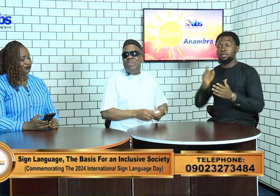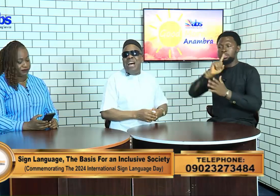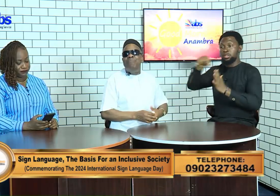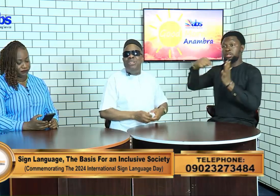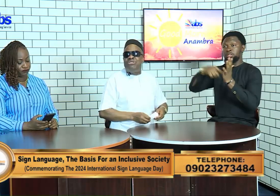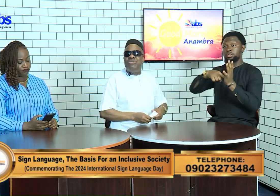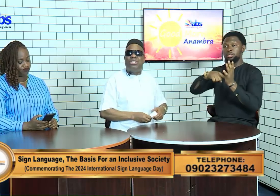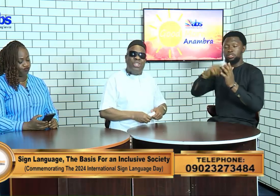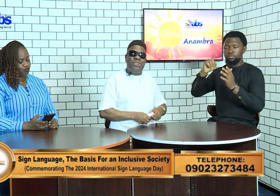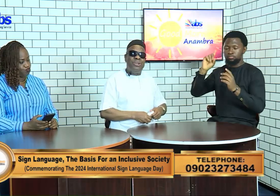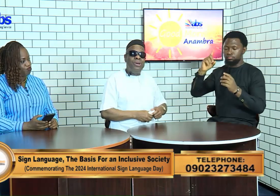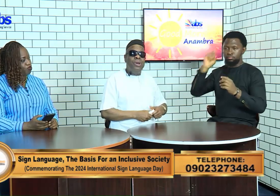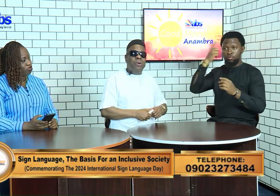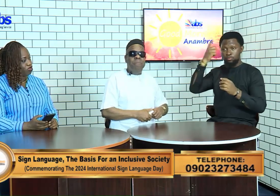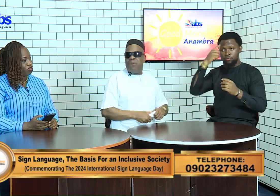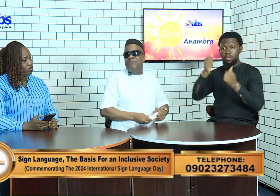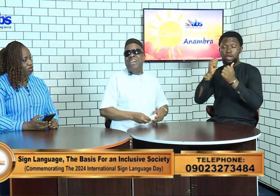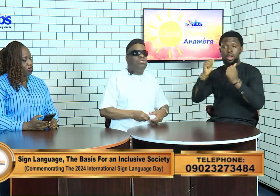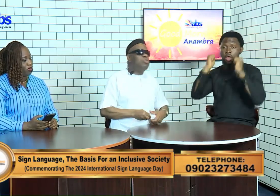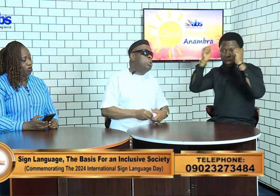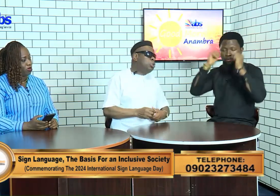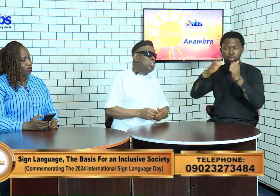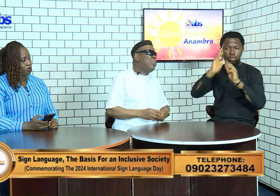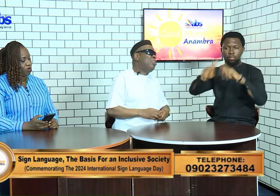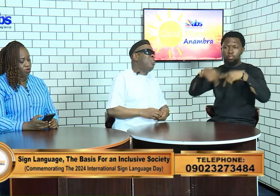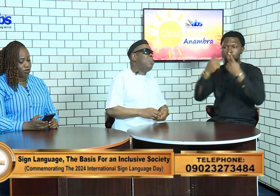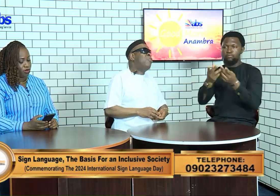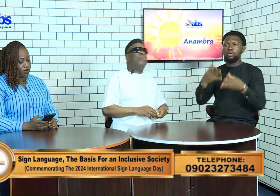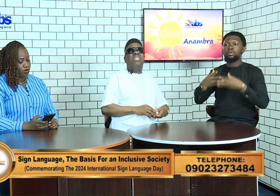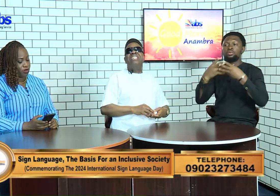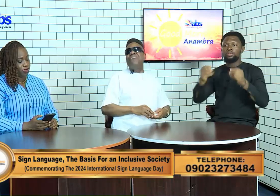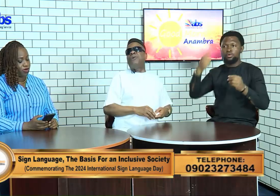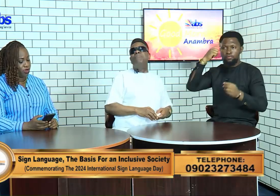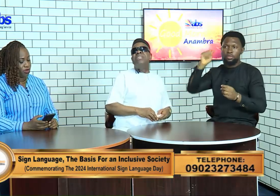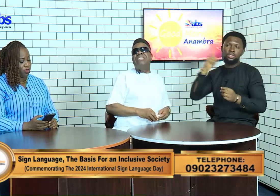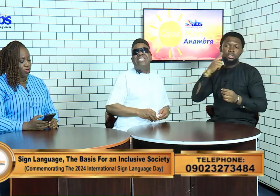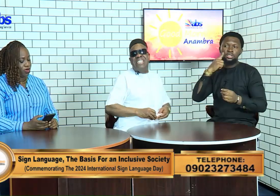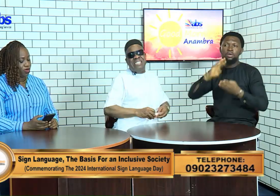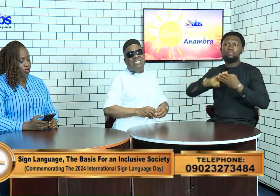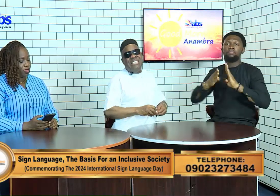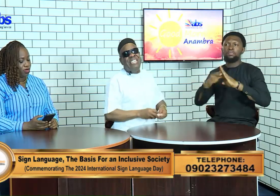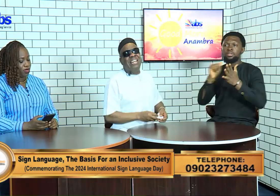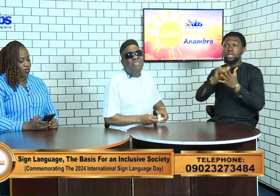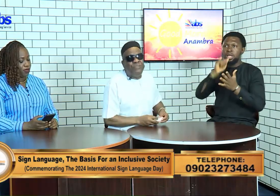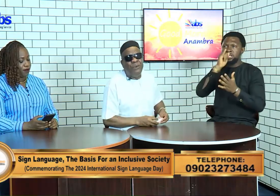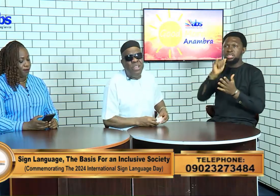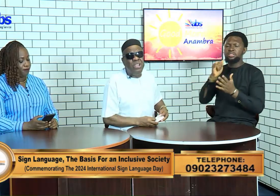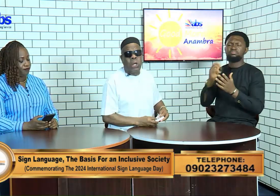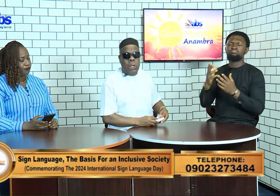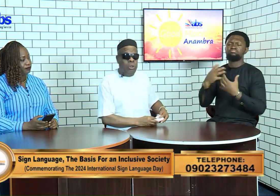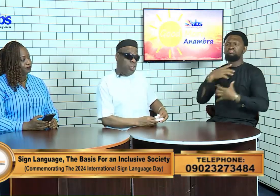solution administration, we provide solution for the deaf community that is yearning